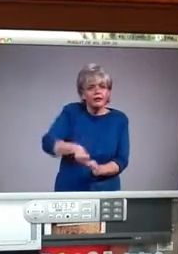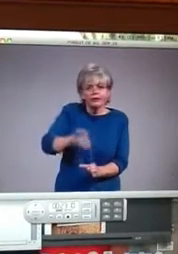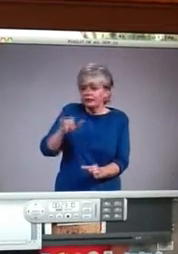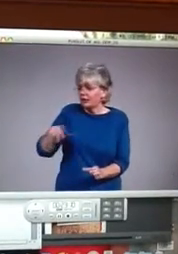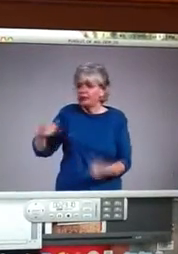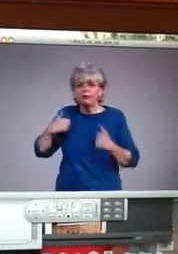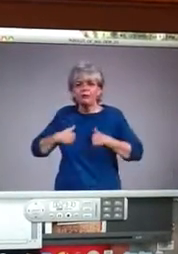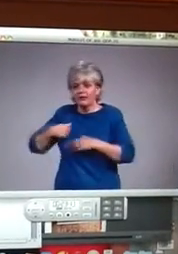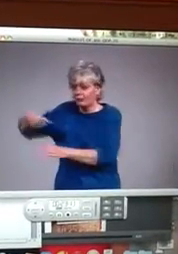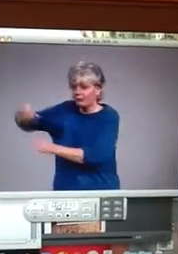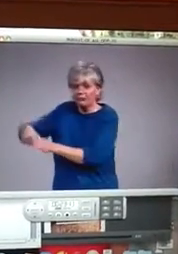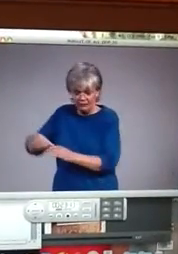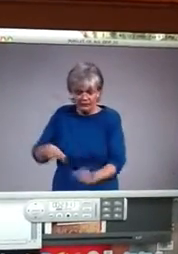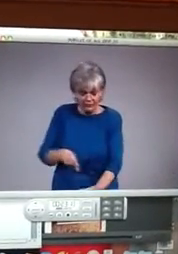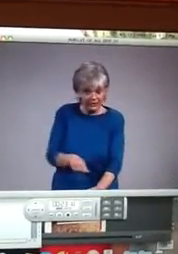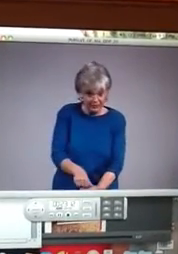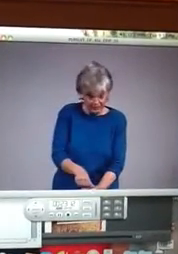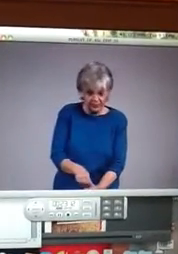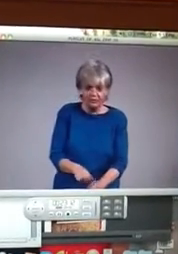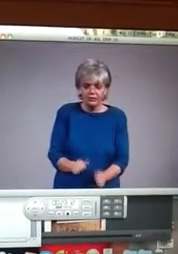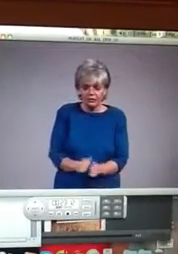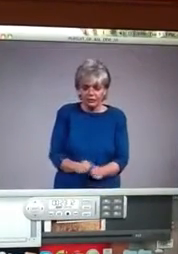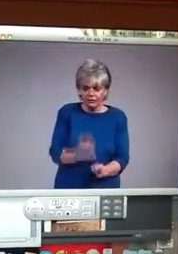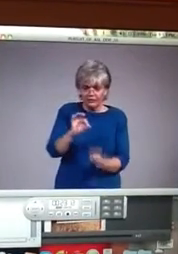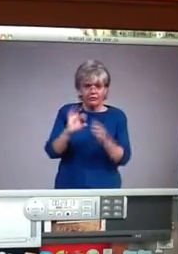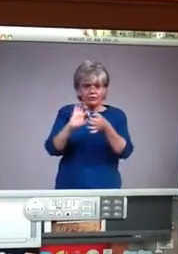And the first one has a plug.